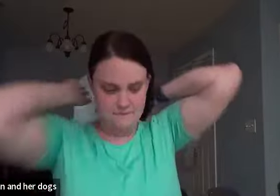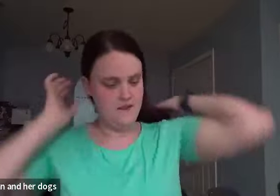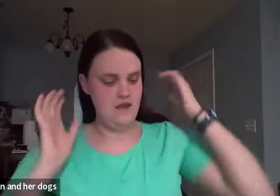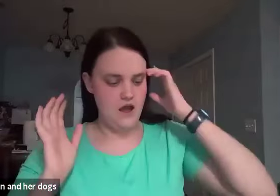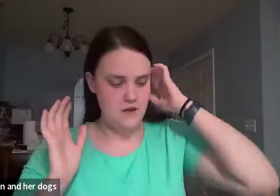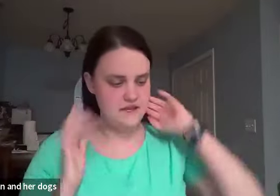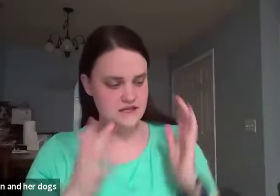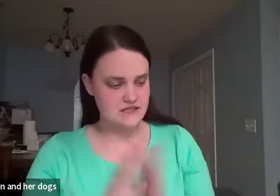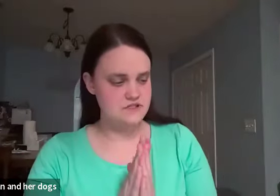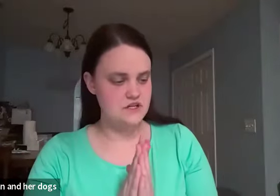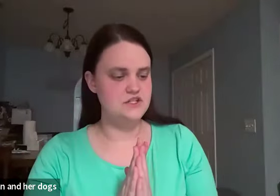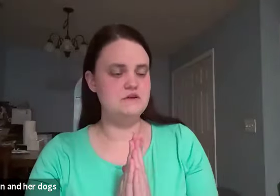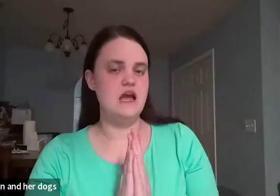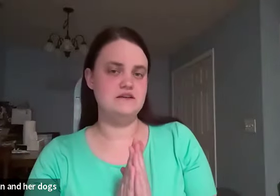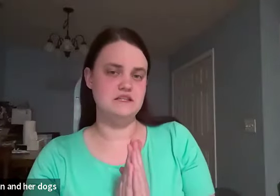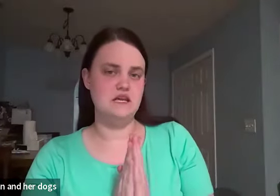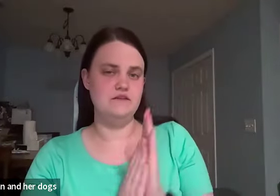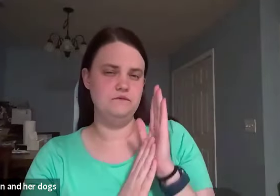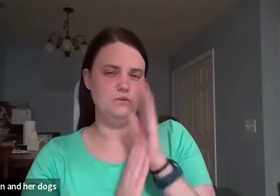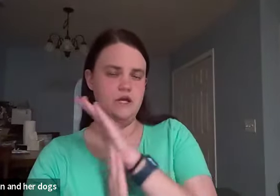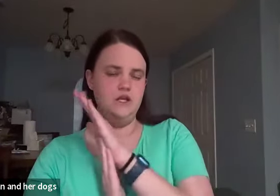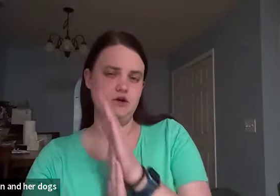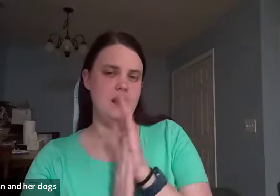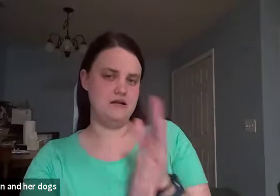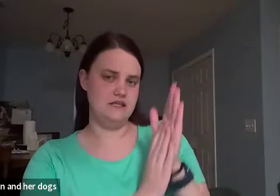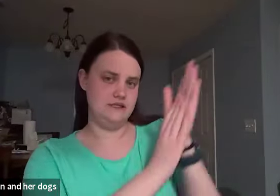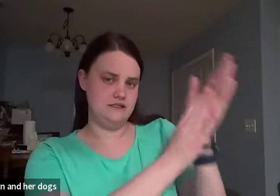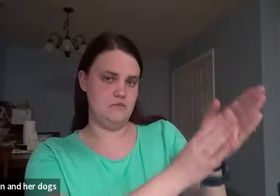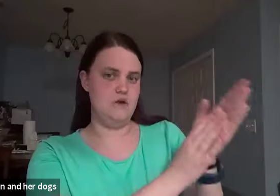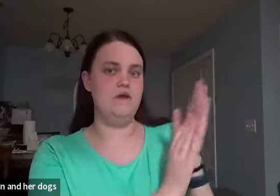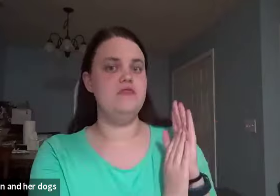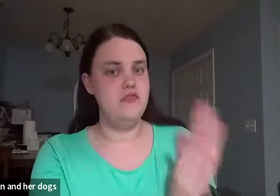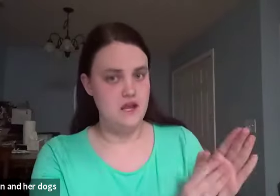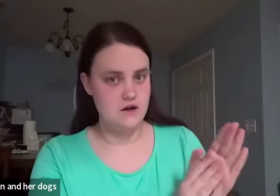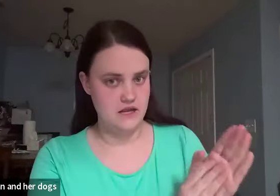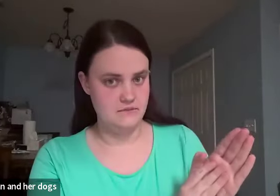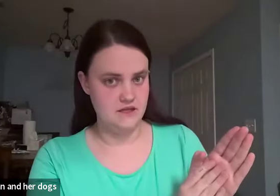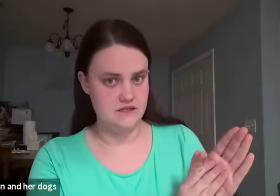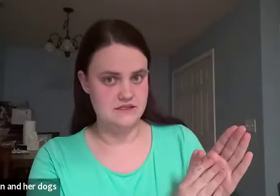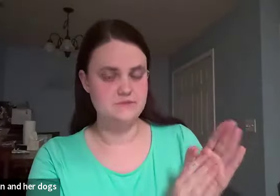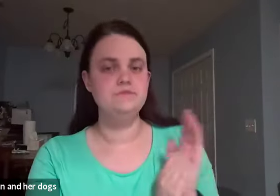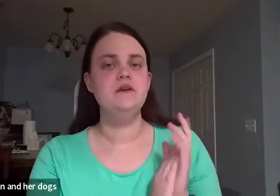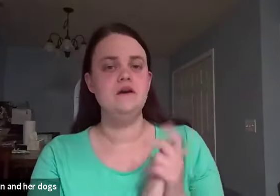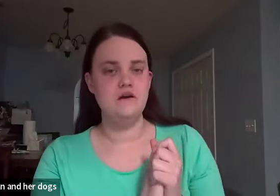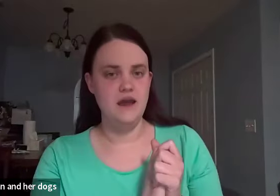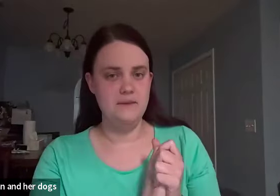okay. The next thing I was gonna do is asking if when you're asking someone what their name is.